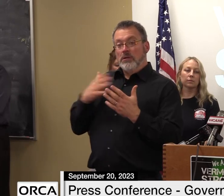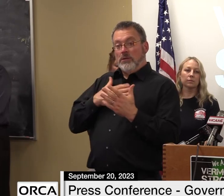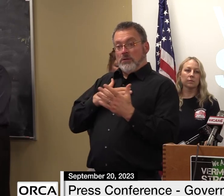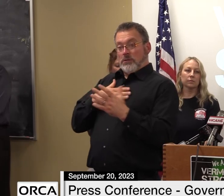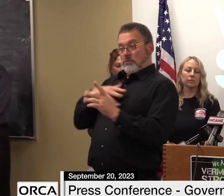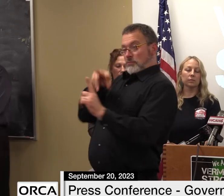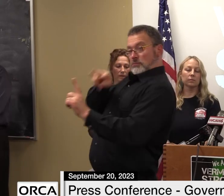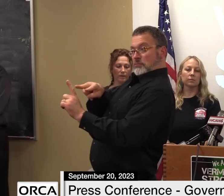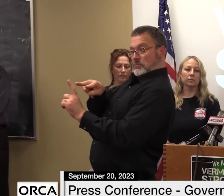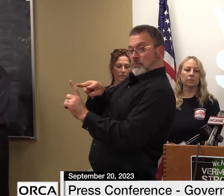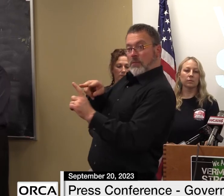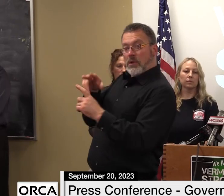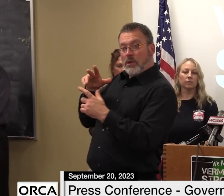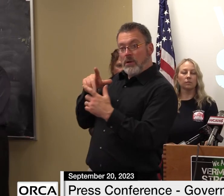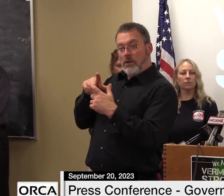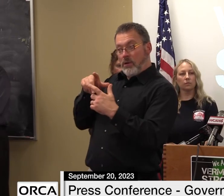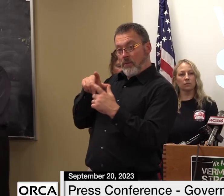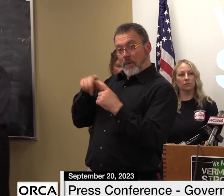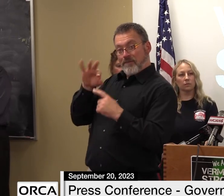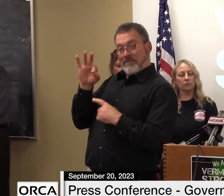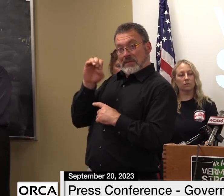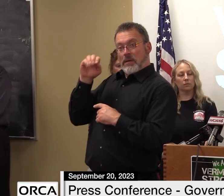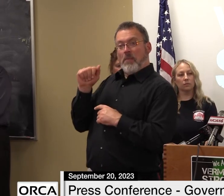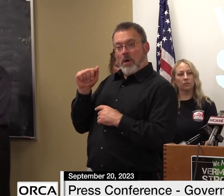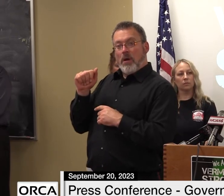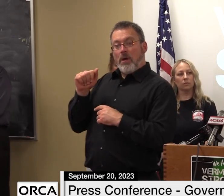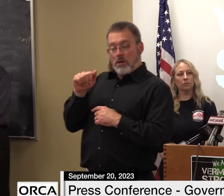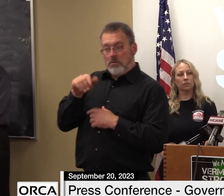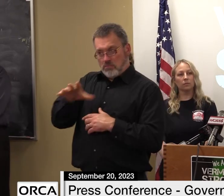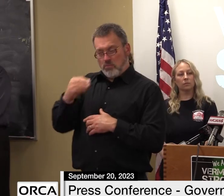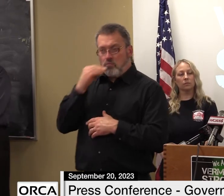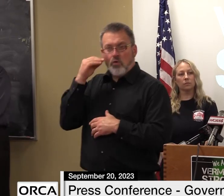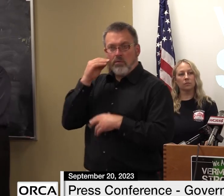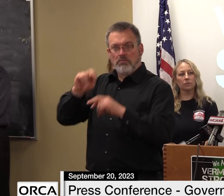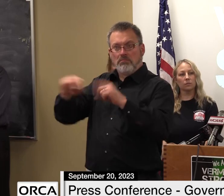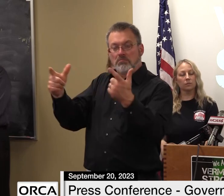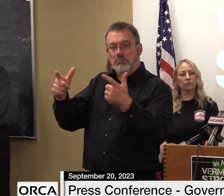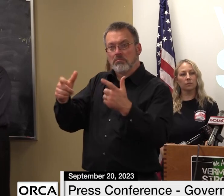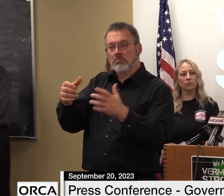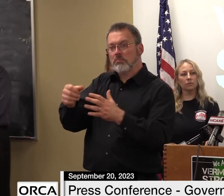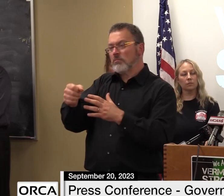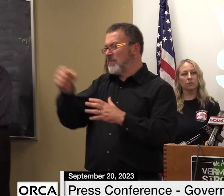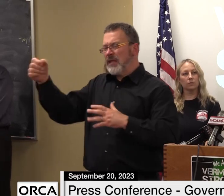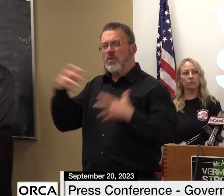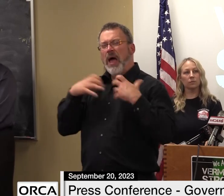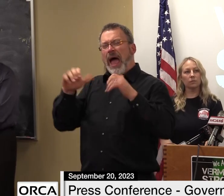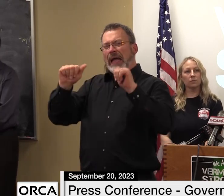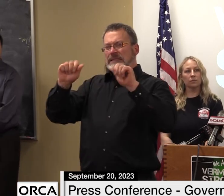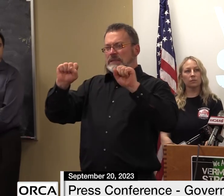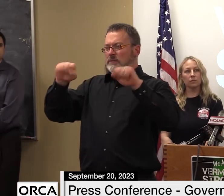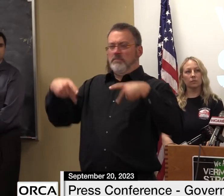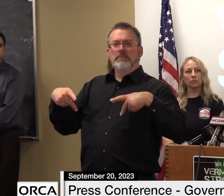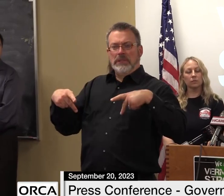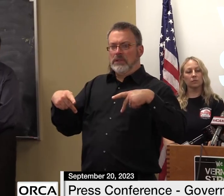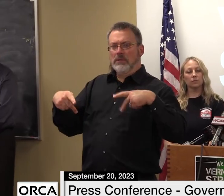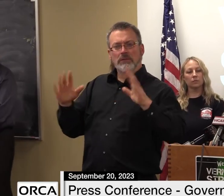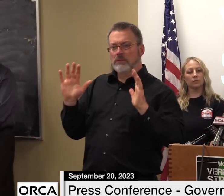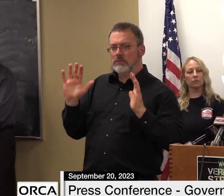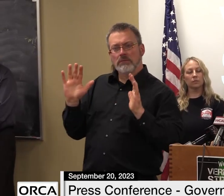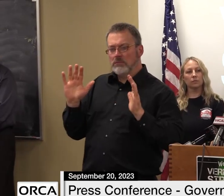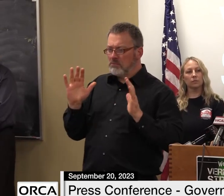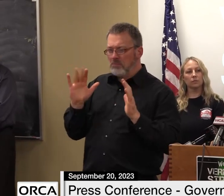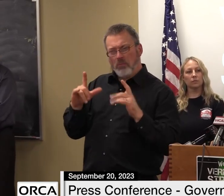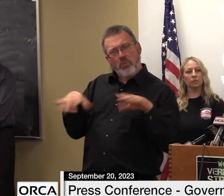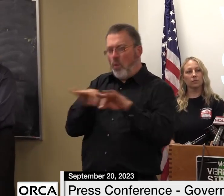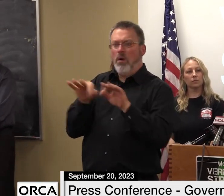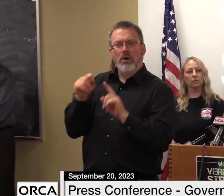is to get people who are displaced from their homes into a home as quickly as we can. And so many times we put these in place,